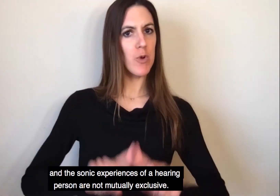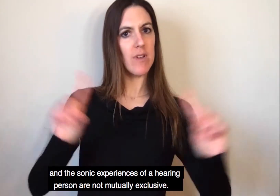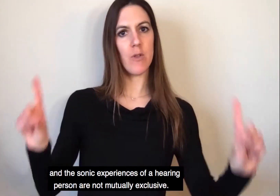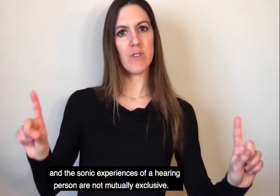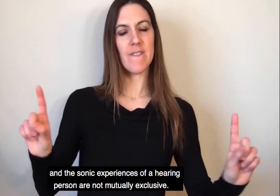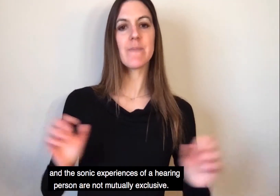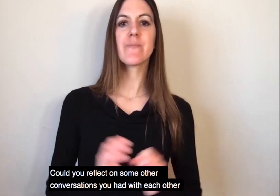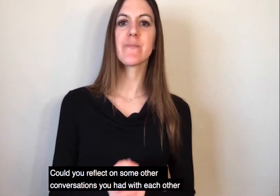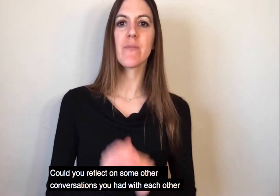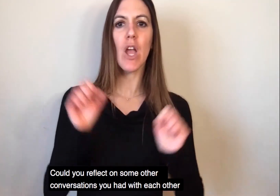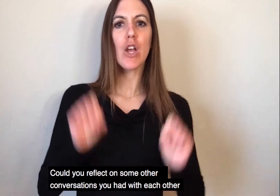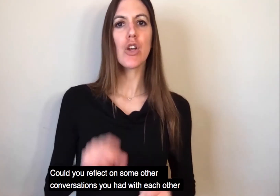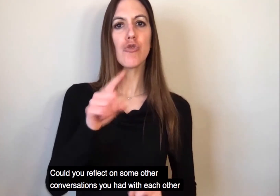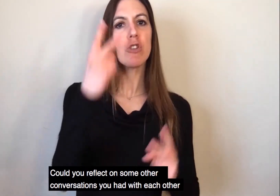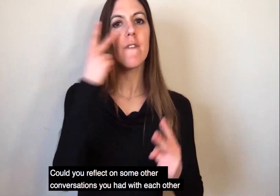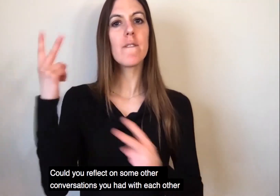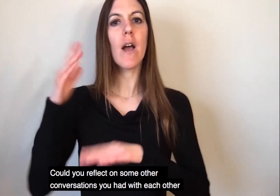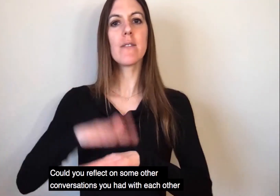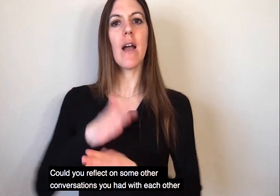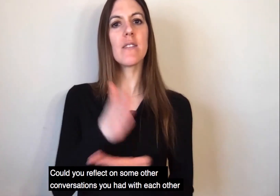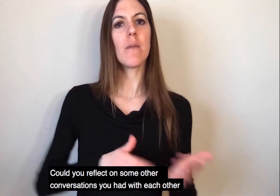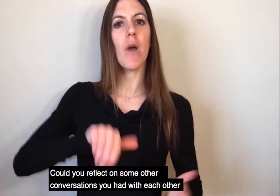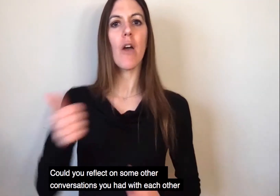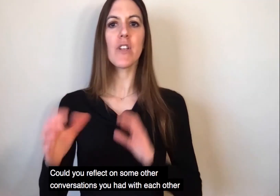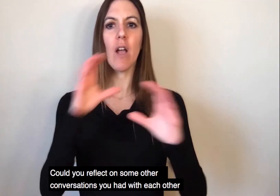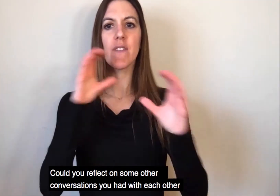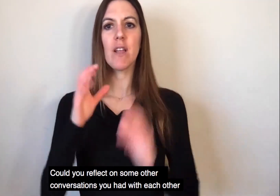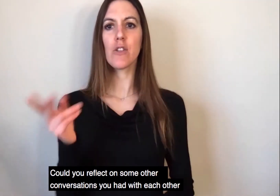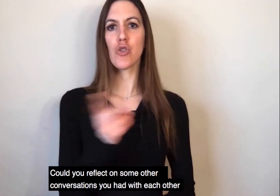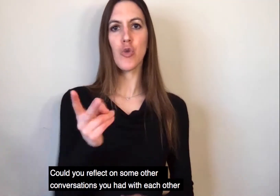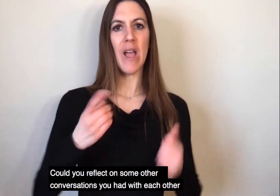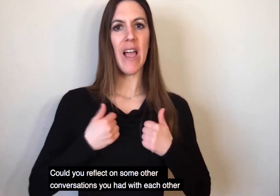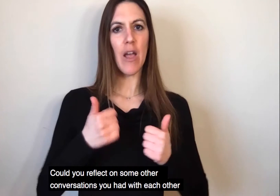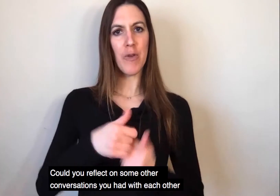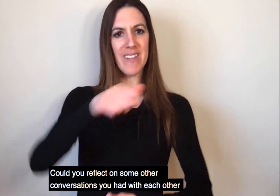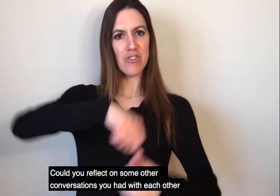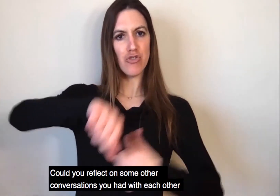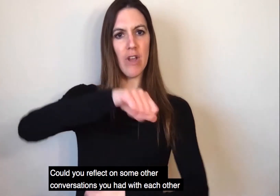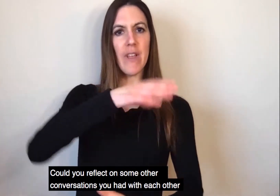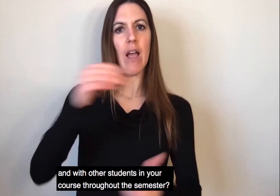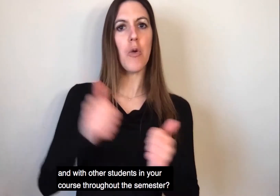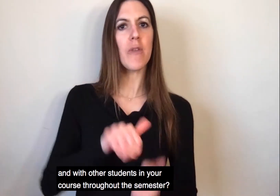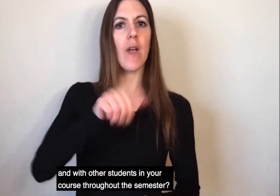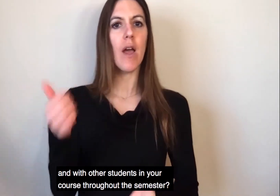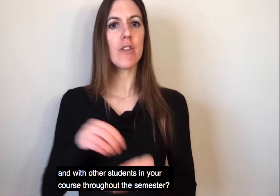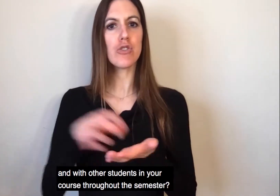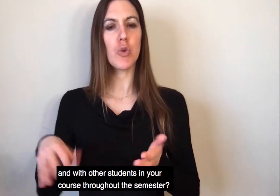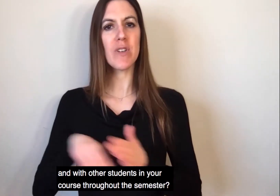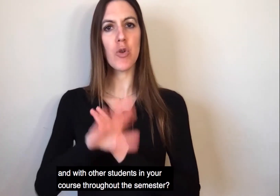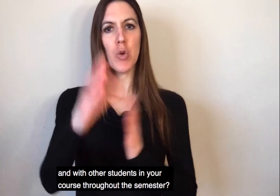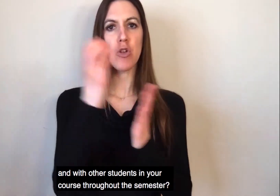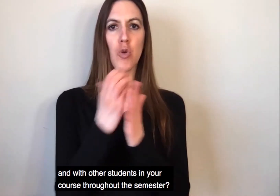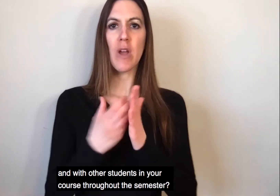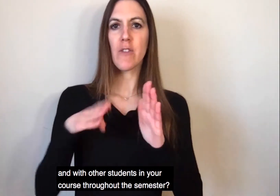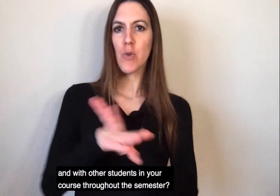mutually exclusive. Could you reflect on some other conversations you had with each other and with other students in your course throughout the